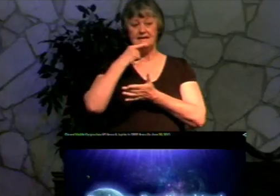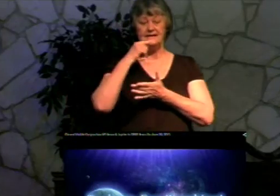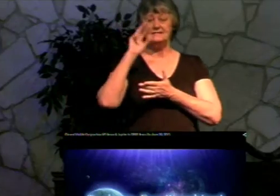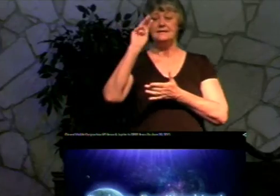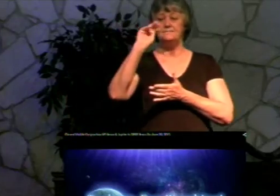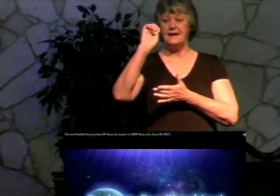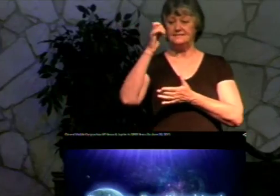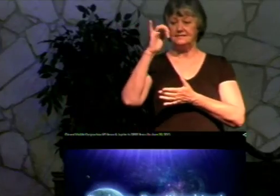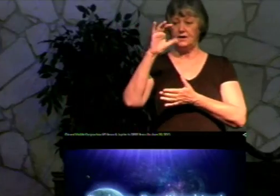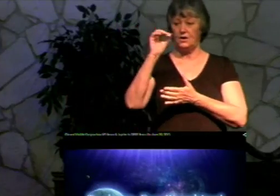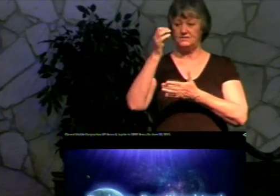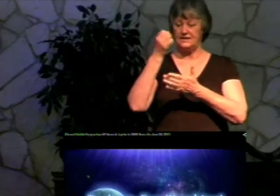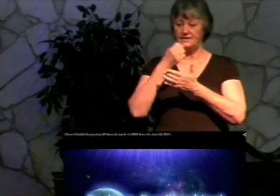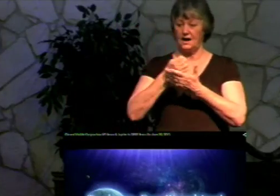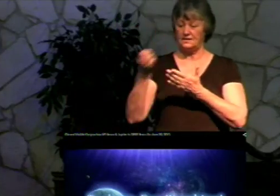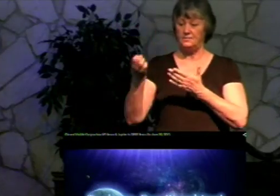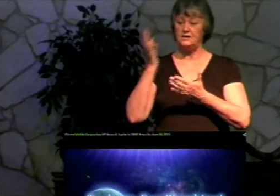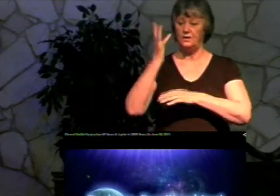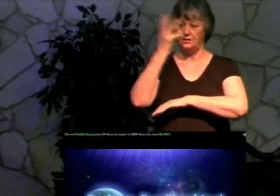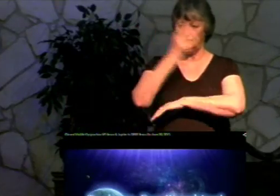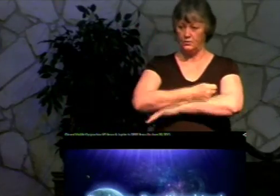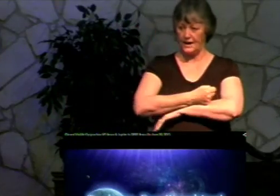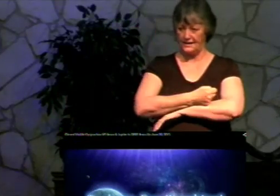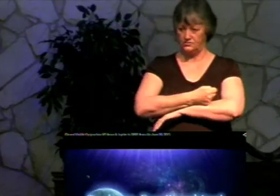says Mexico's economy will crash.